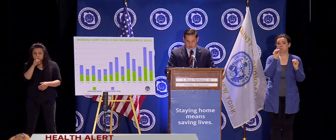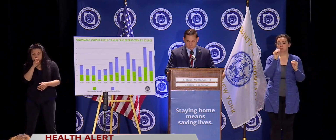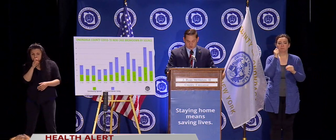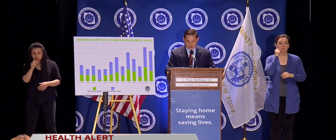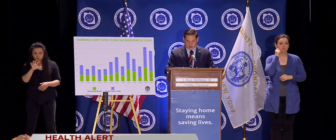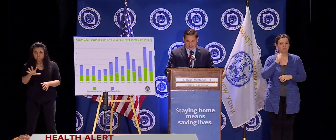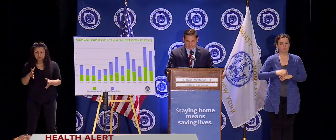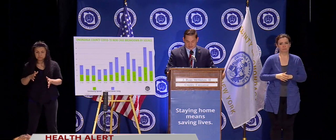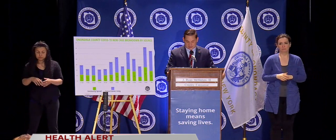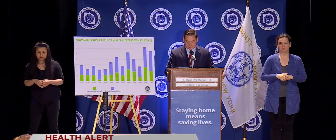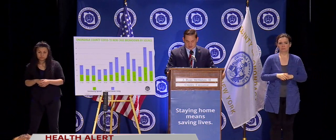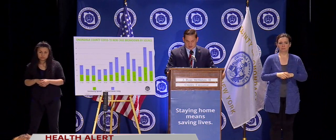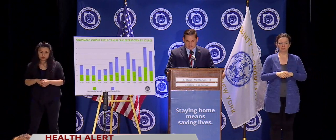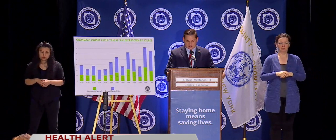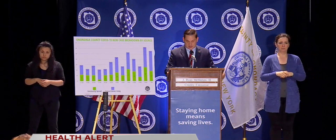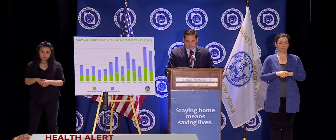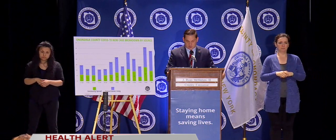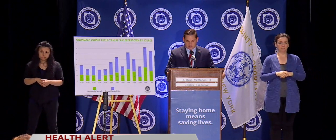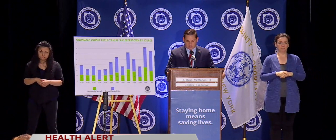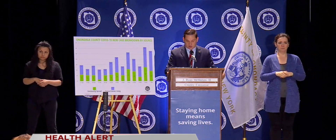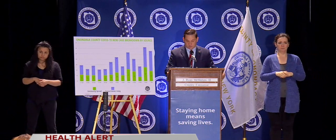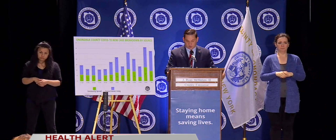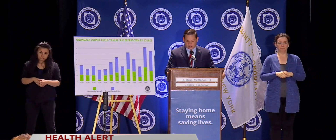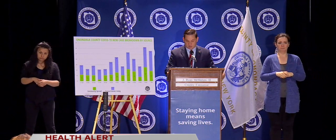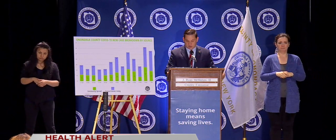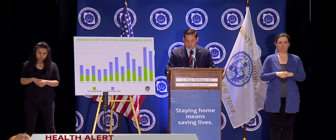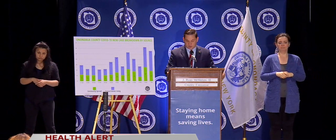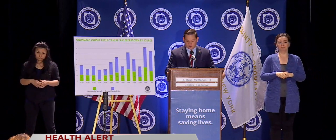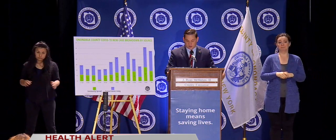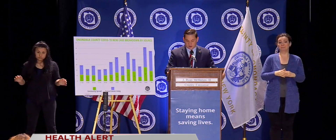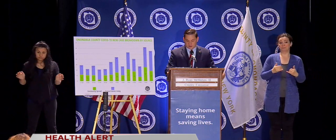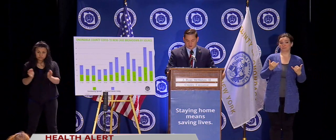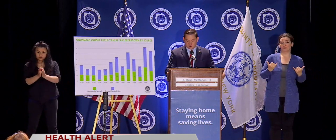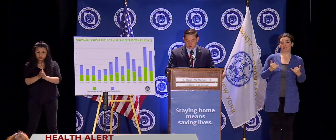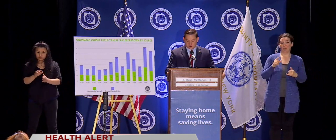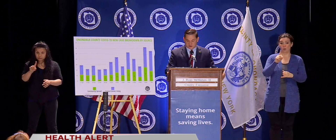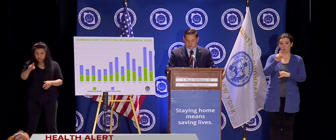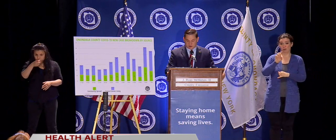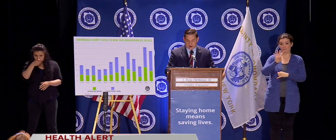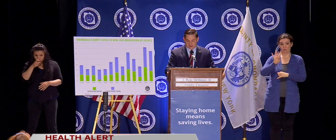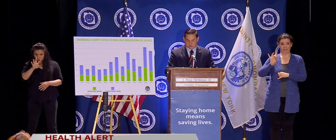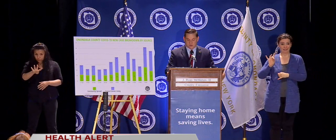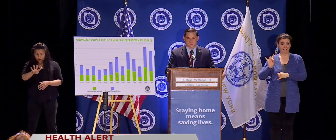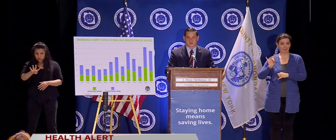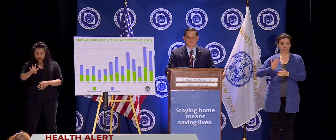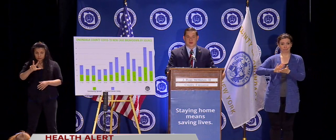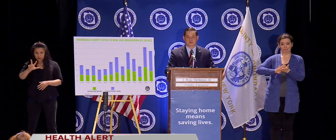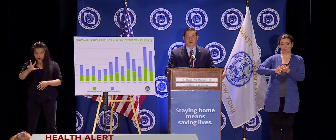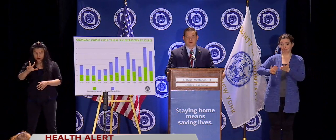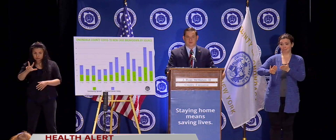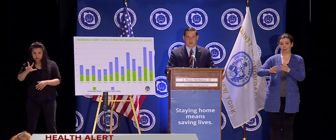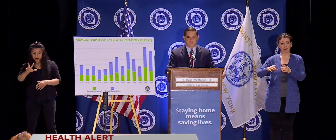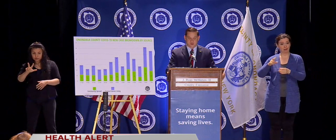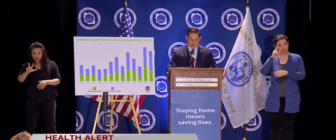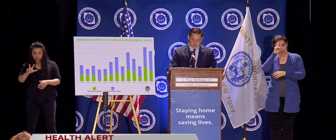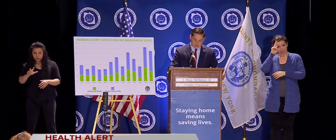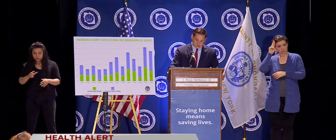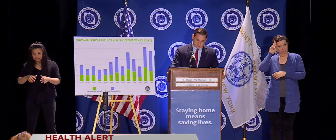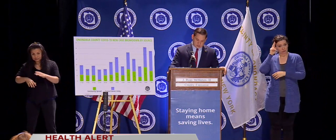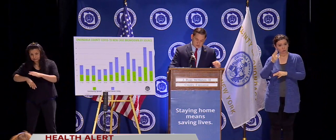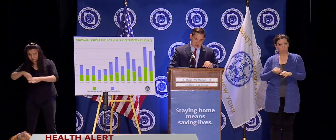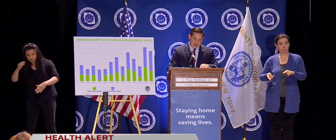information or declined. To date, we have 148 people that have been released from our hospitals. This is up 3 from